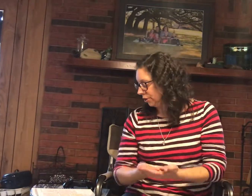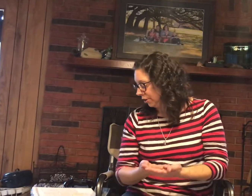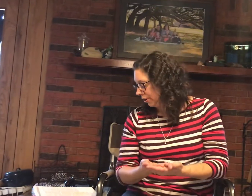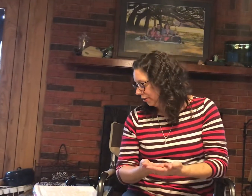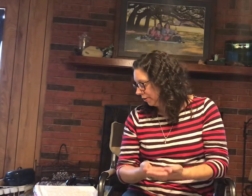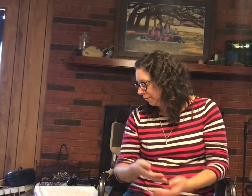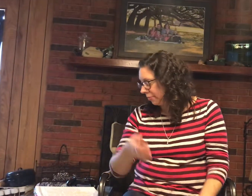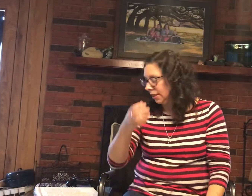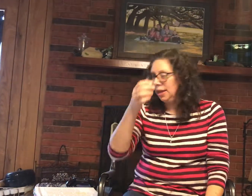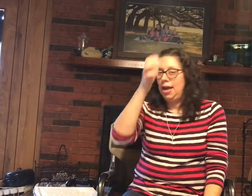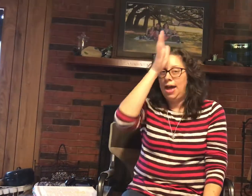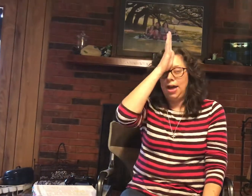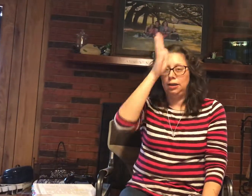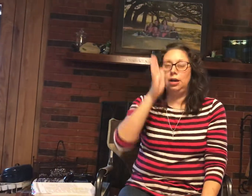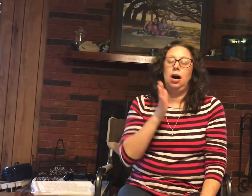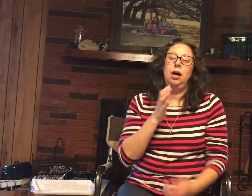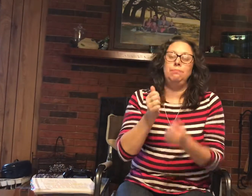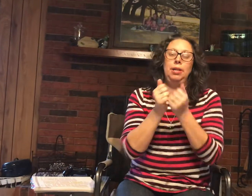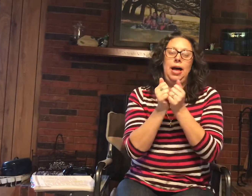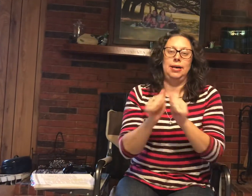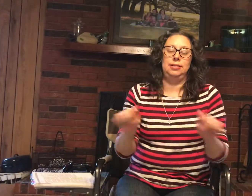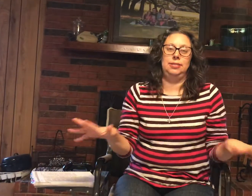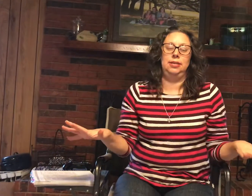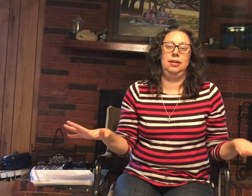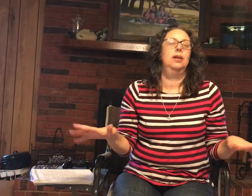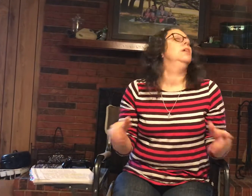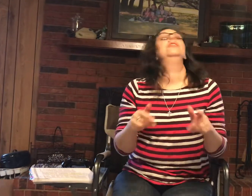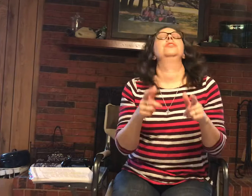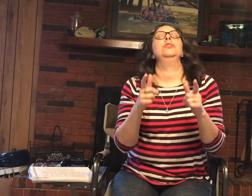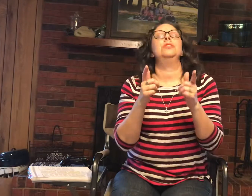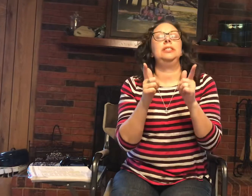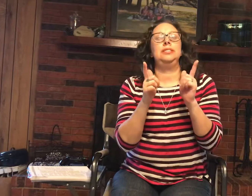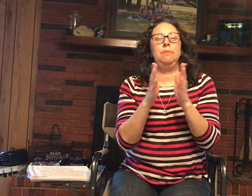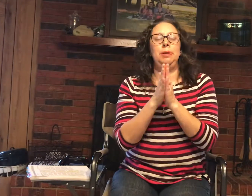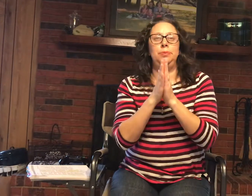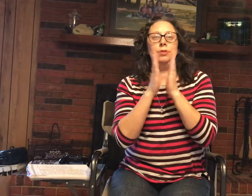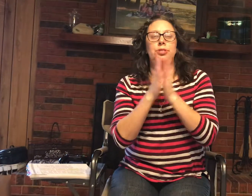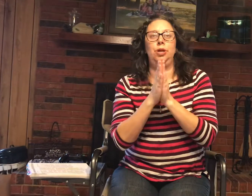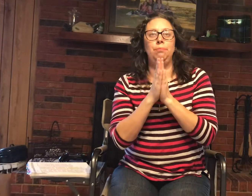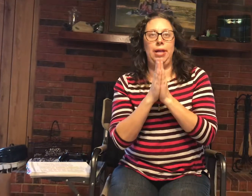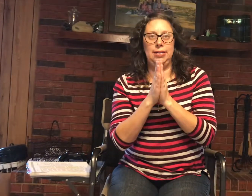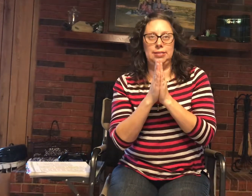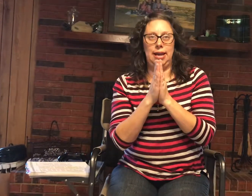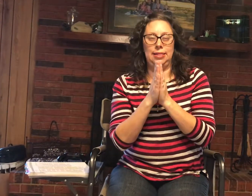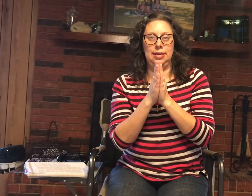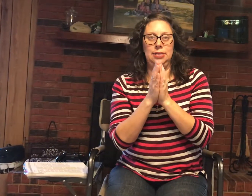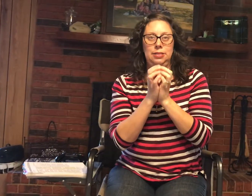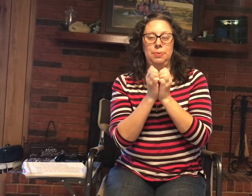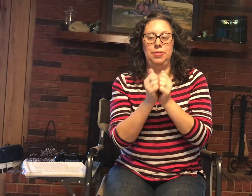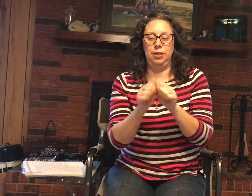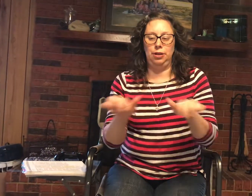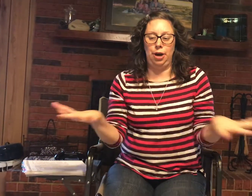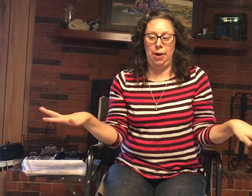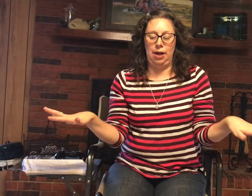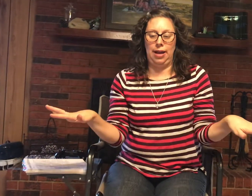good. And God blessed. So you'll see some people start blessed like this, but then you go out like